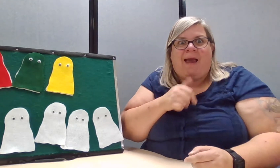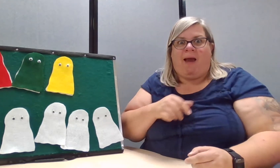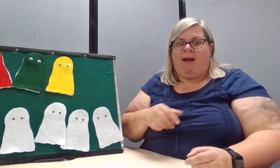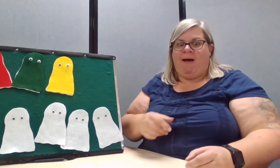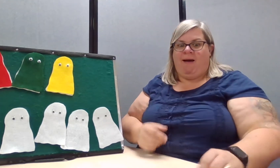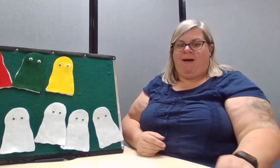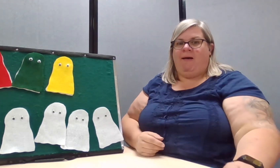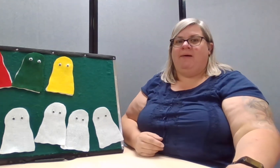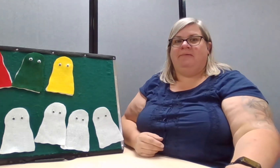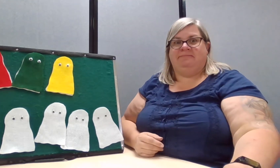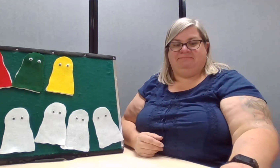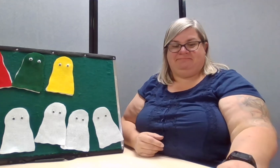pink lemonade.